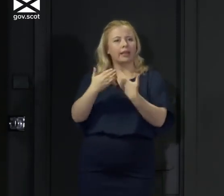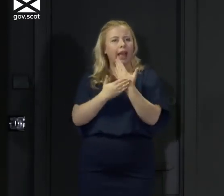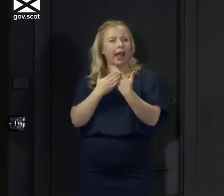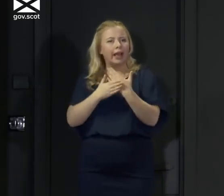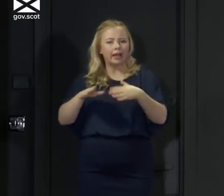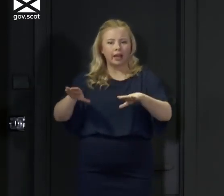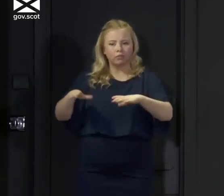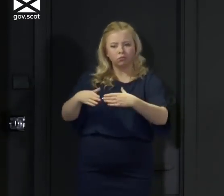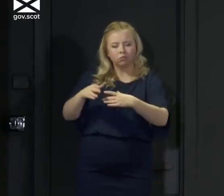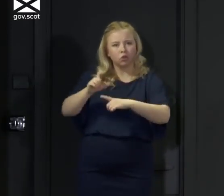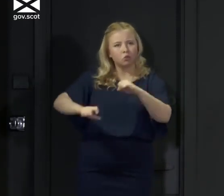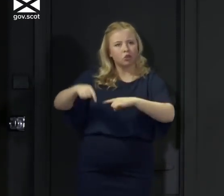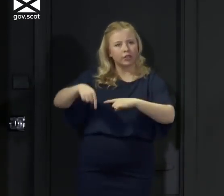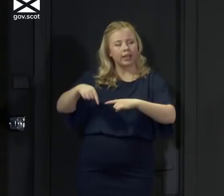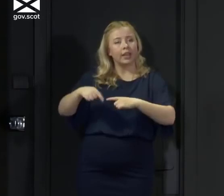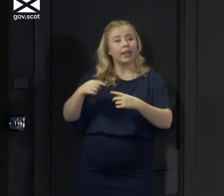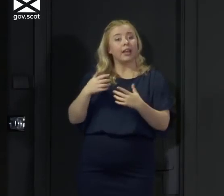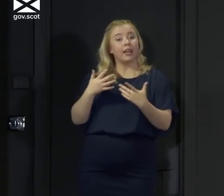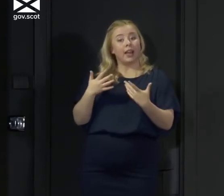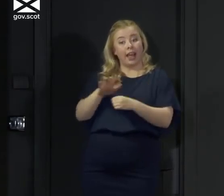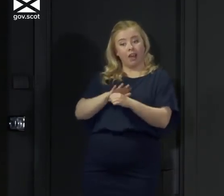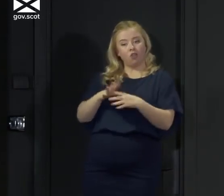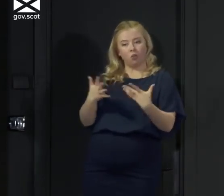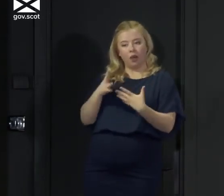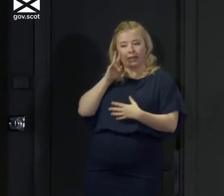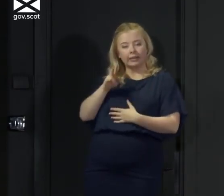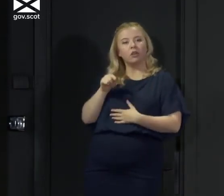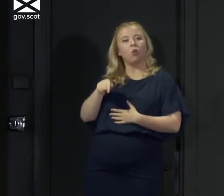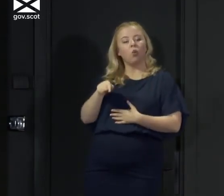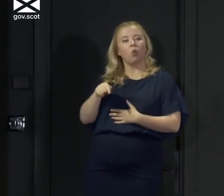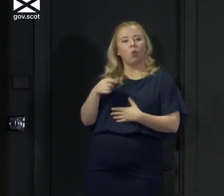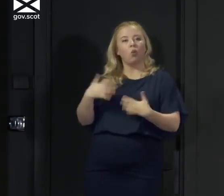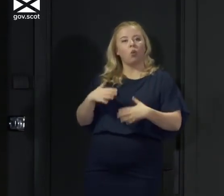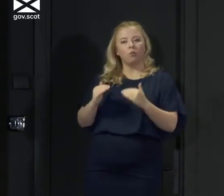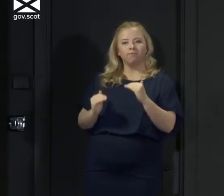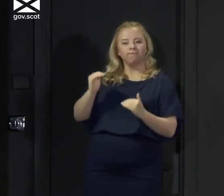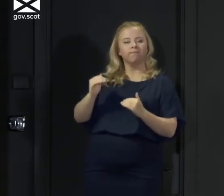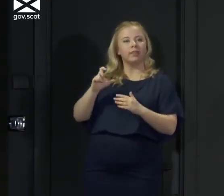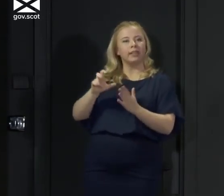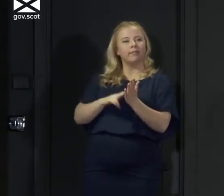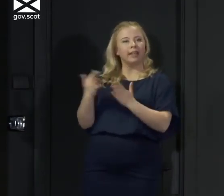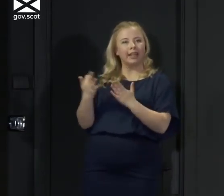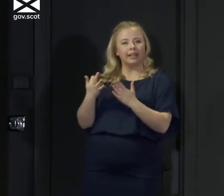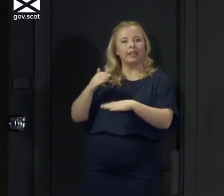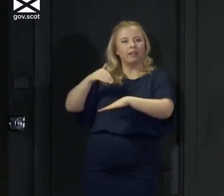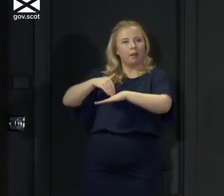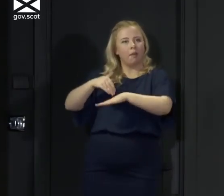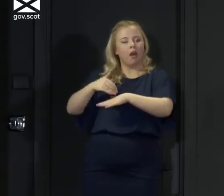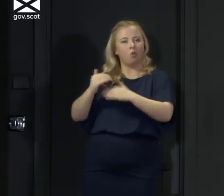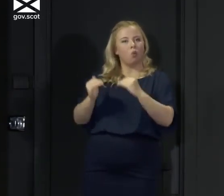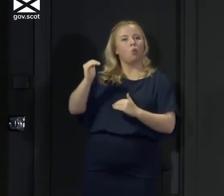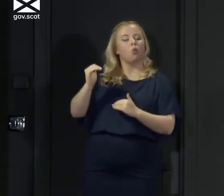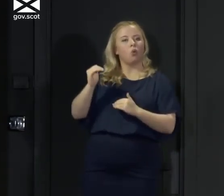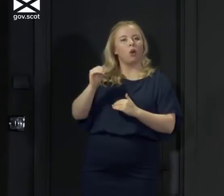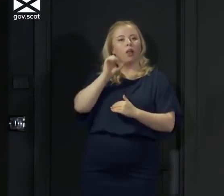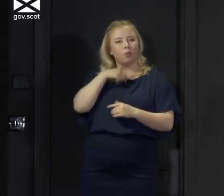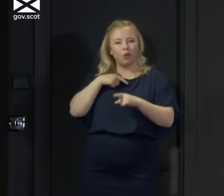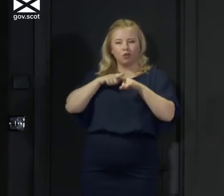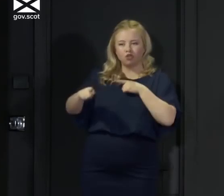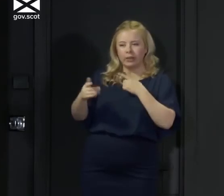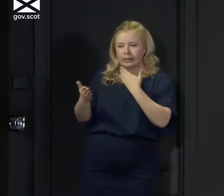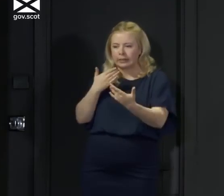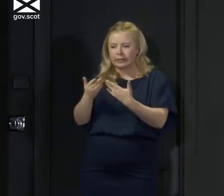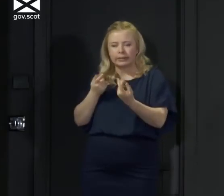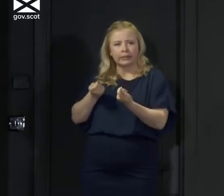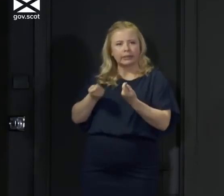is having a disproportionate effect, they will also make recommendations on policies and approaches to mitigate